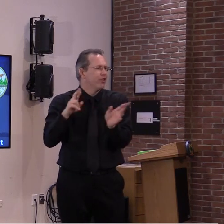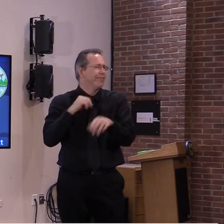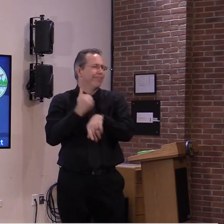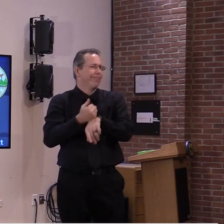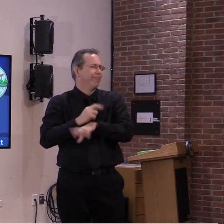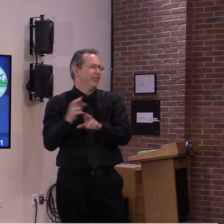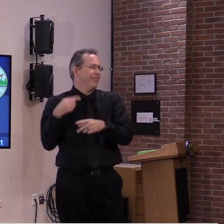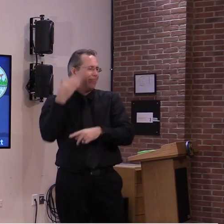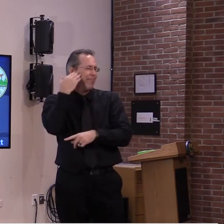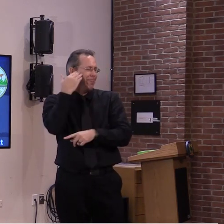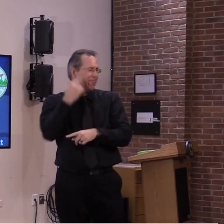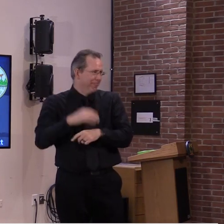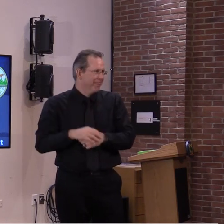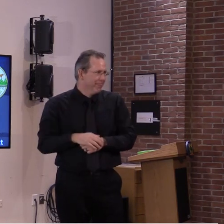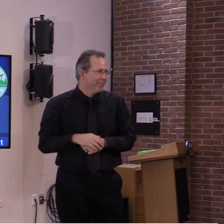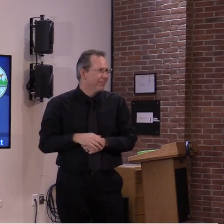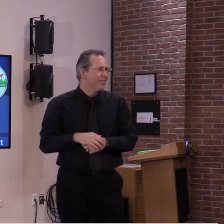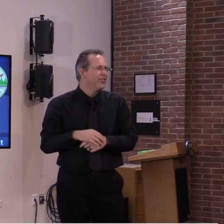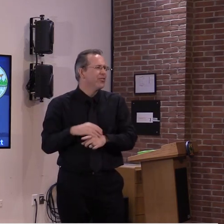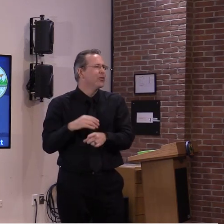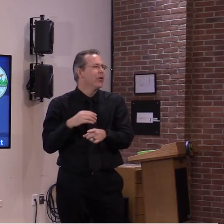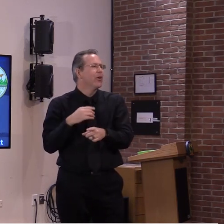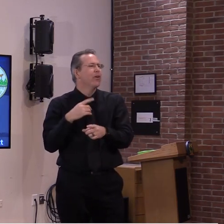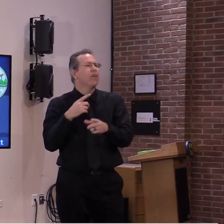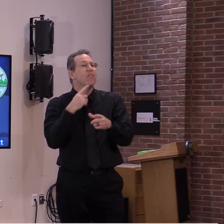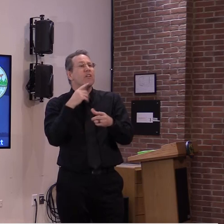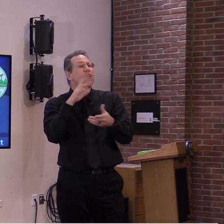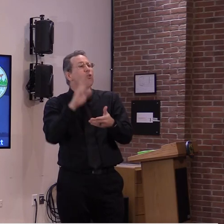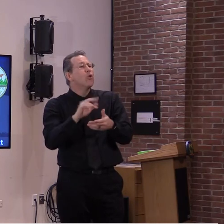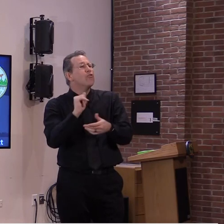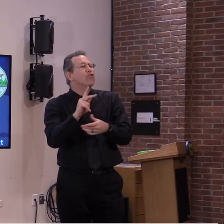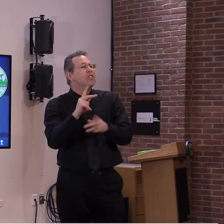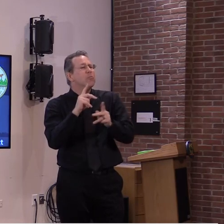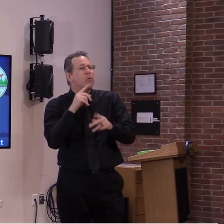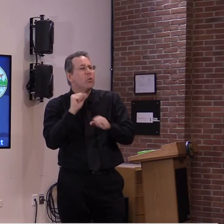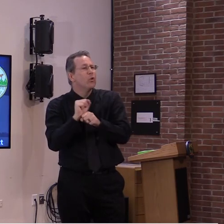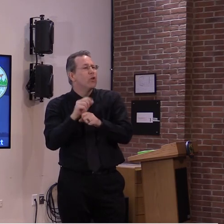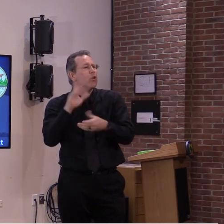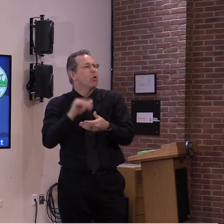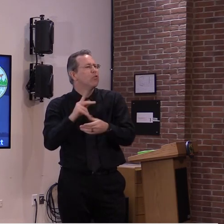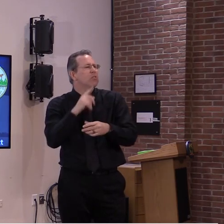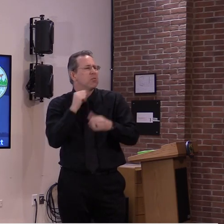low-risk enterprise for the person who is administering the vaccine,